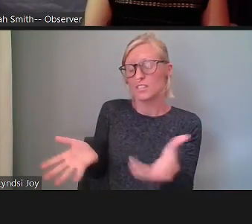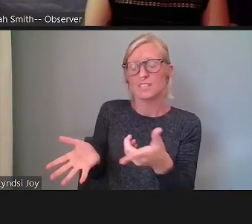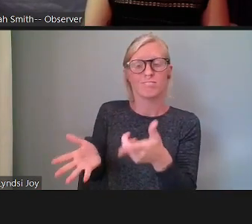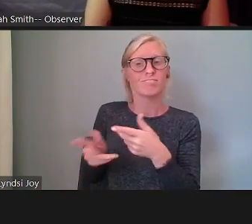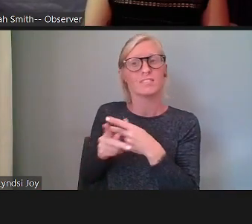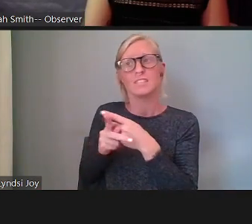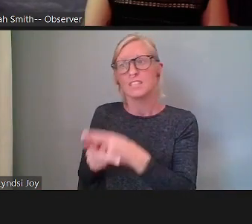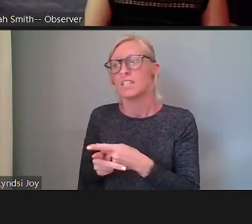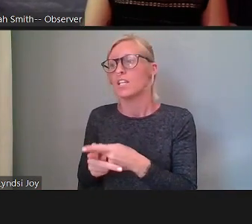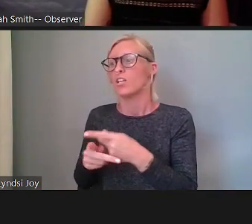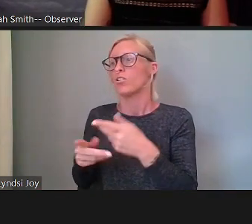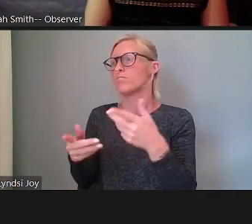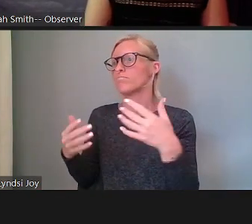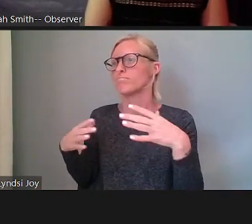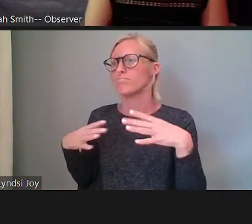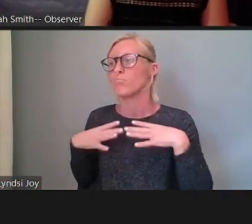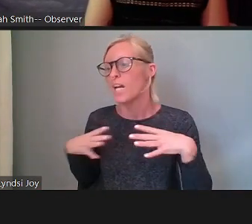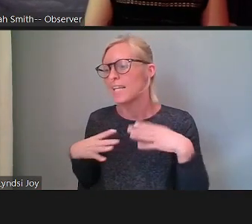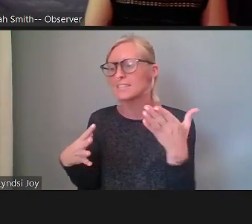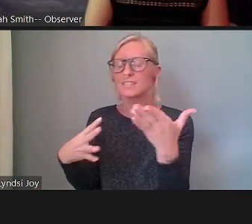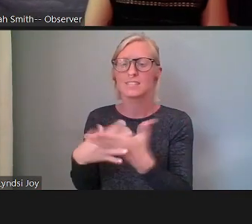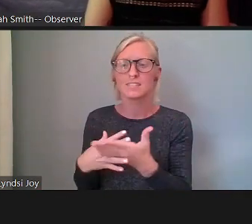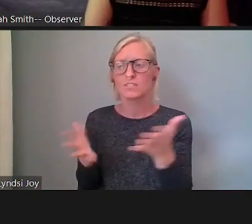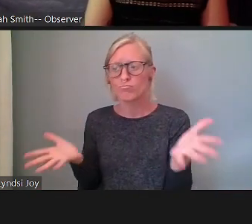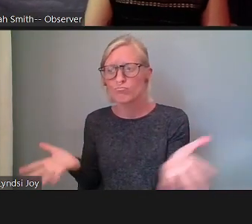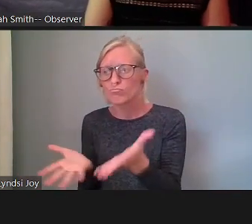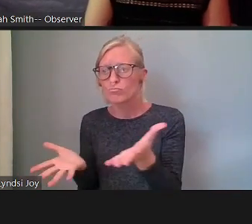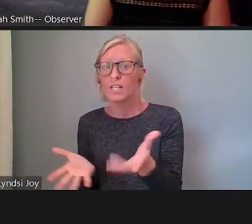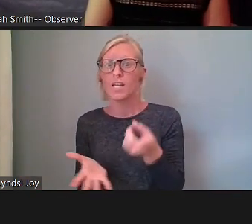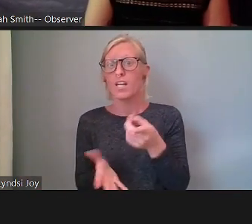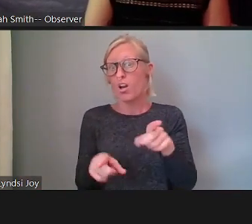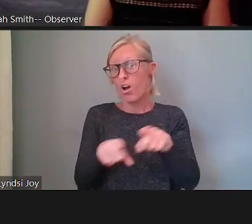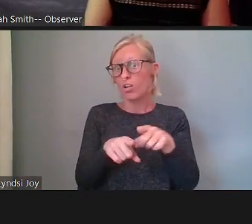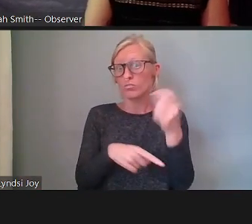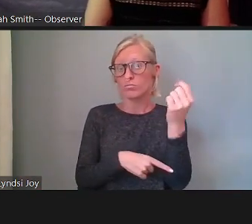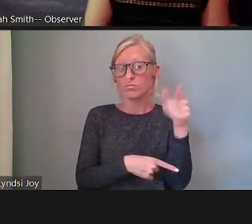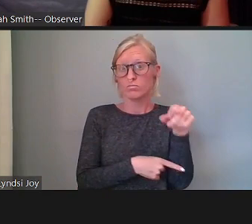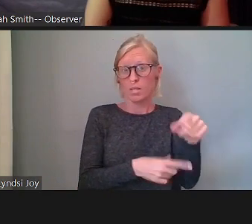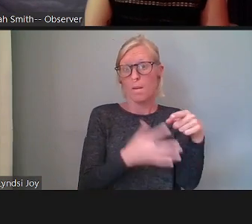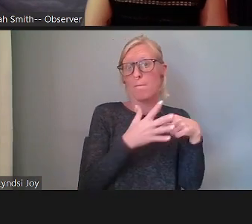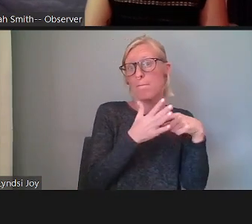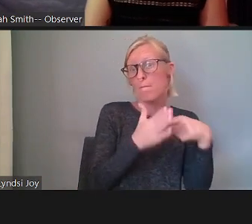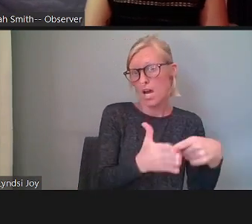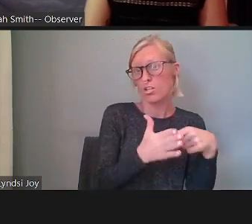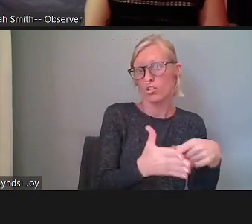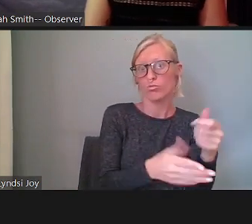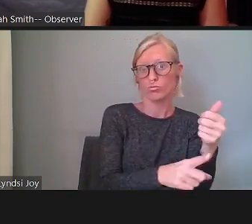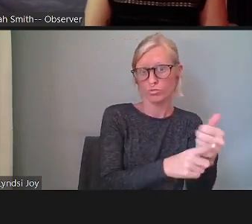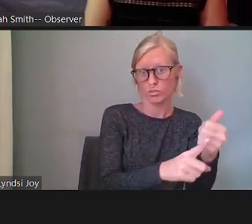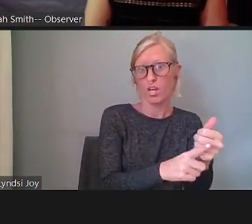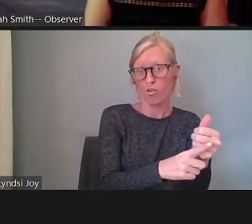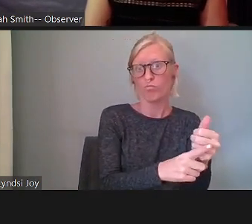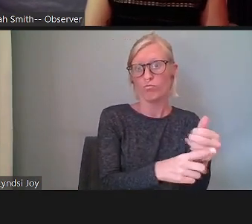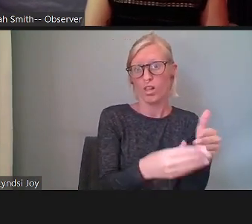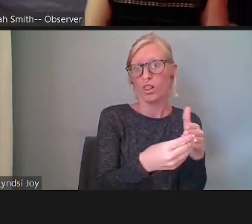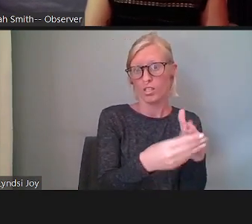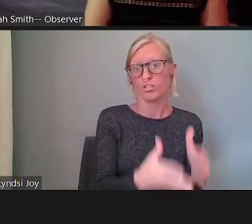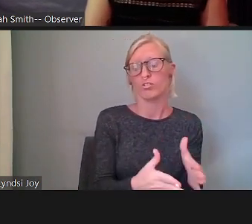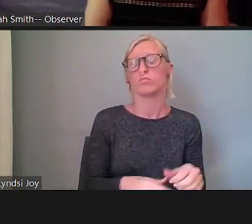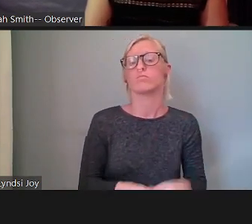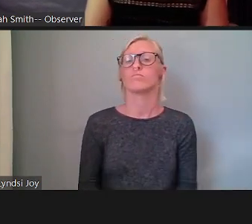taking breaks, so encouraging them and modeling them can be very helpful for your health worker population.